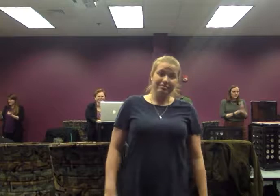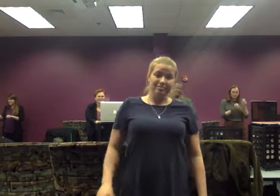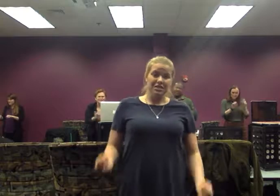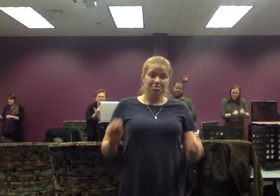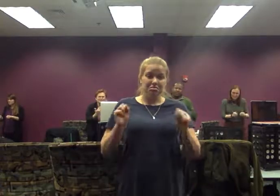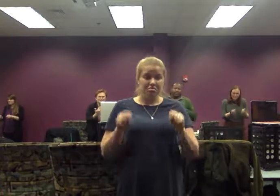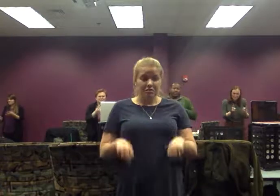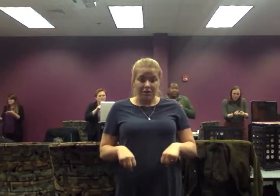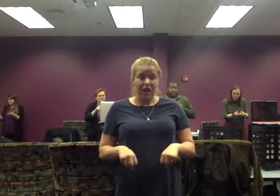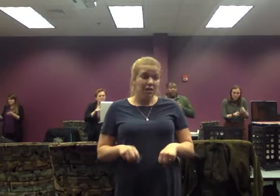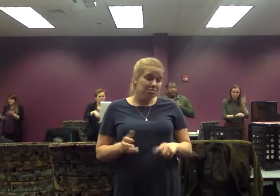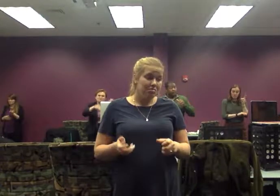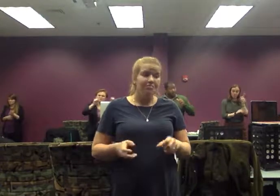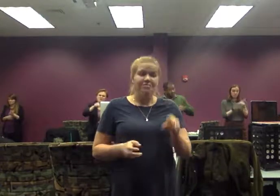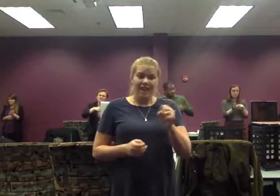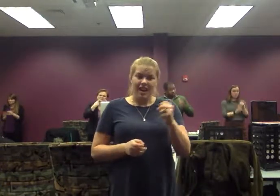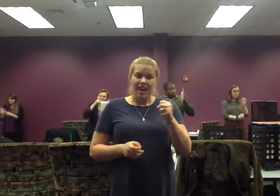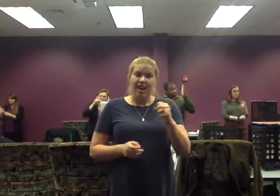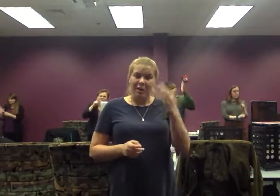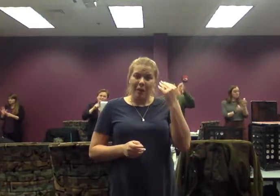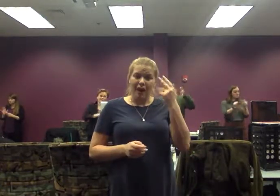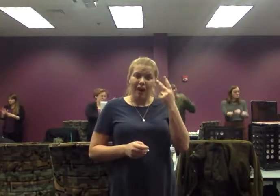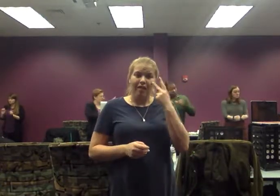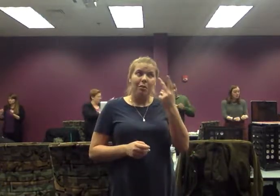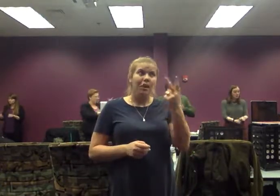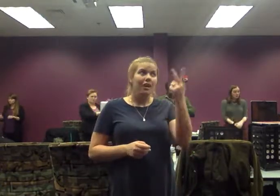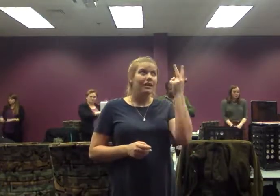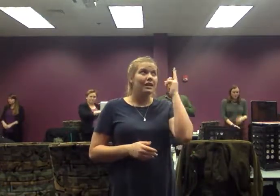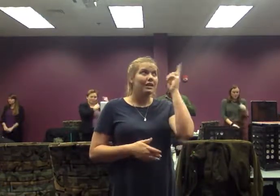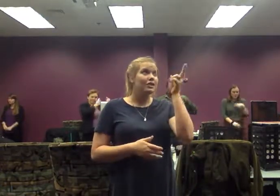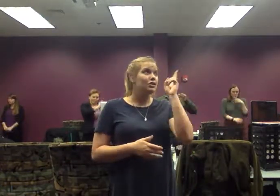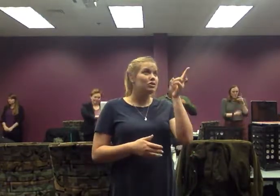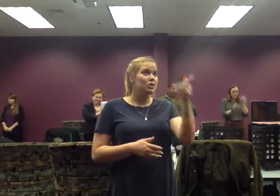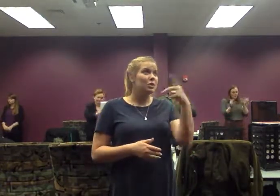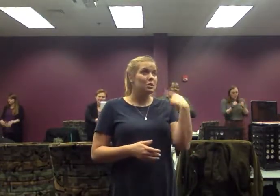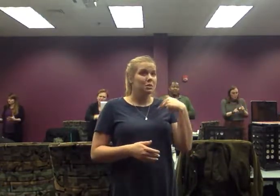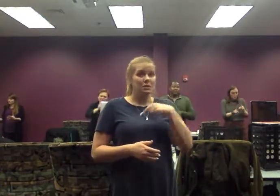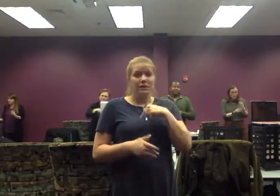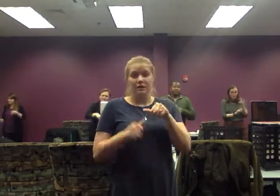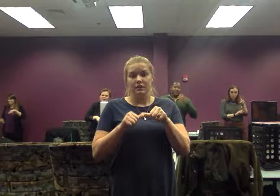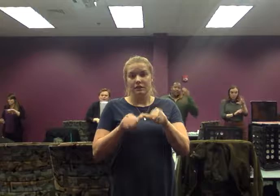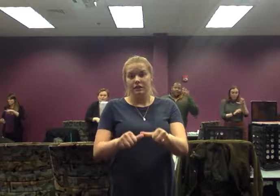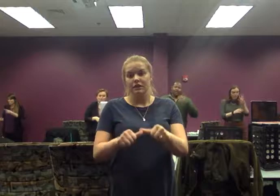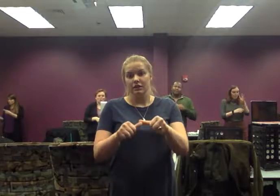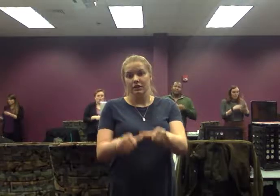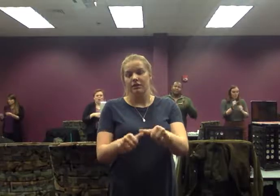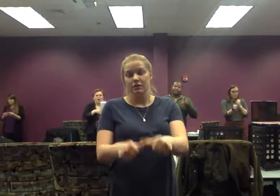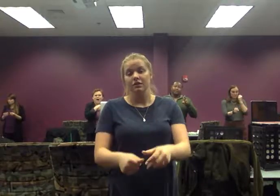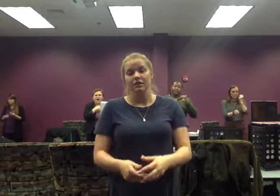suggests we will. After all, we've been doing it for 204 years. Thank you very much.